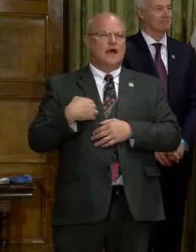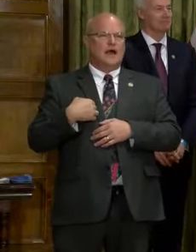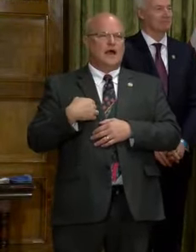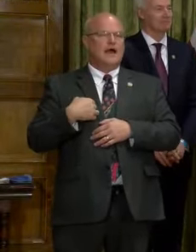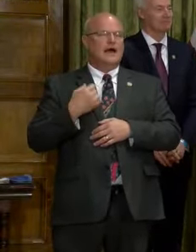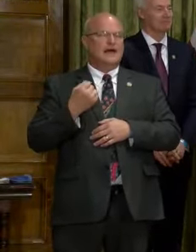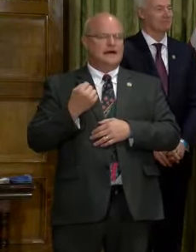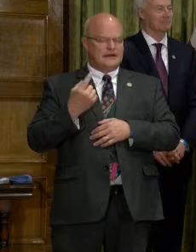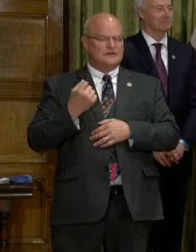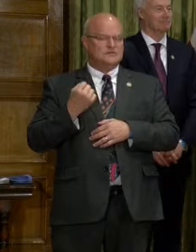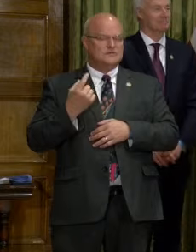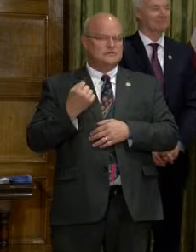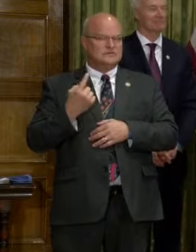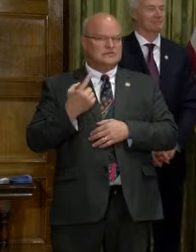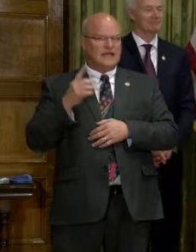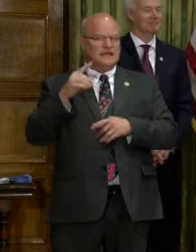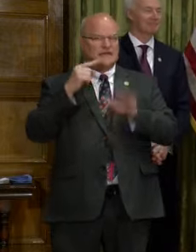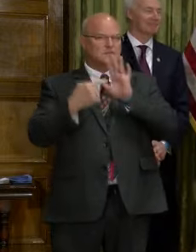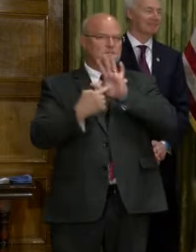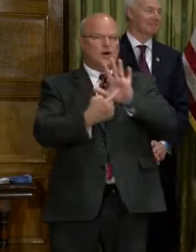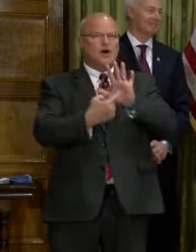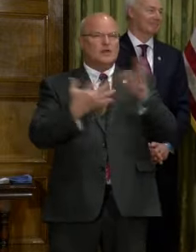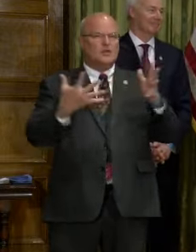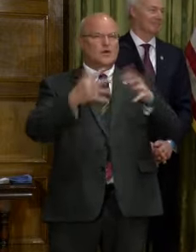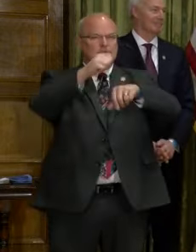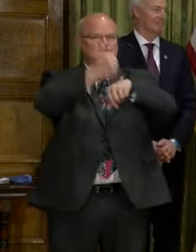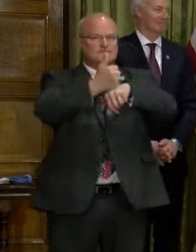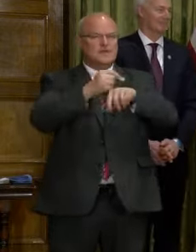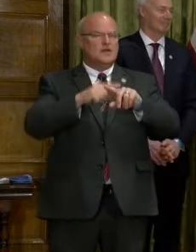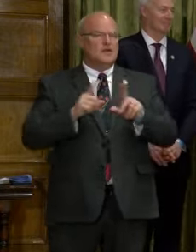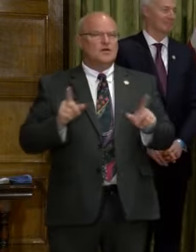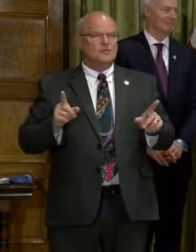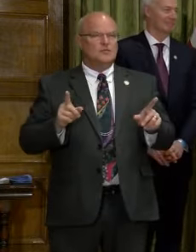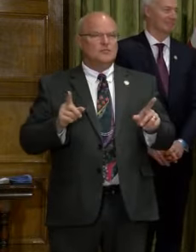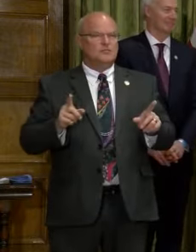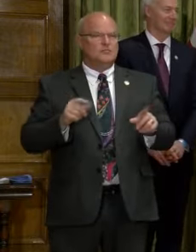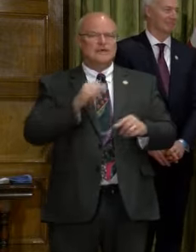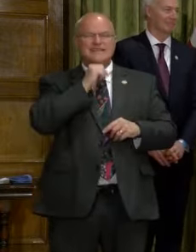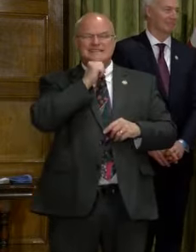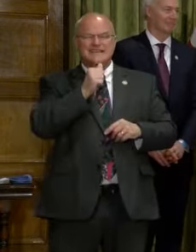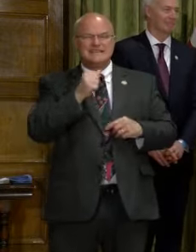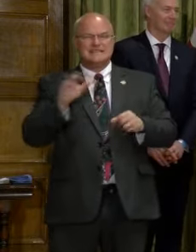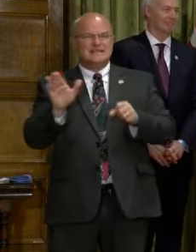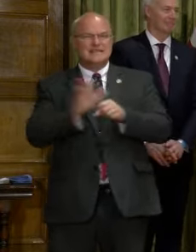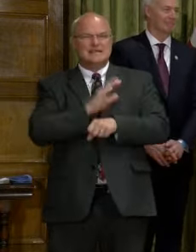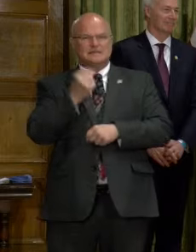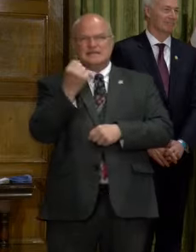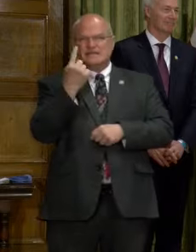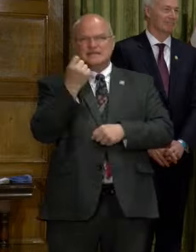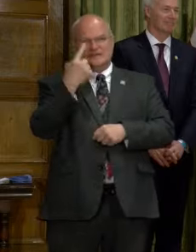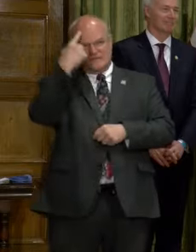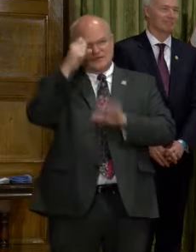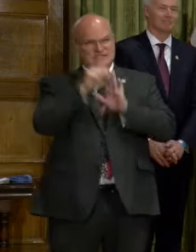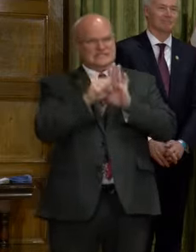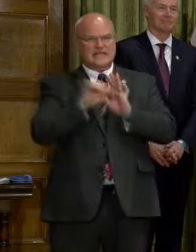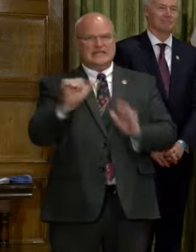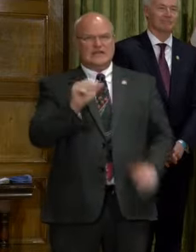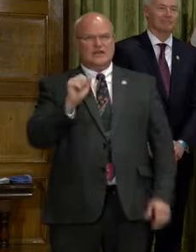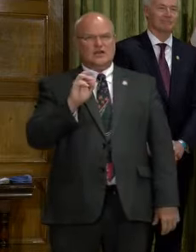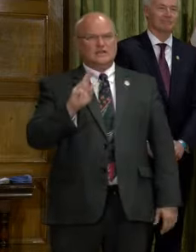I understand their model and what they've put in place there, but it doesn't completely make sense for a state like